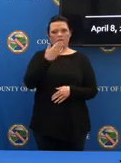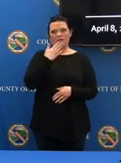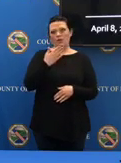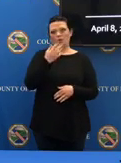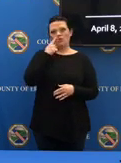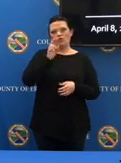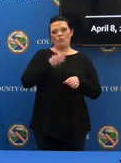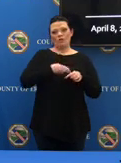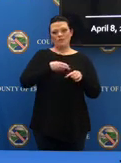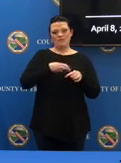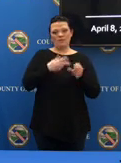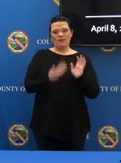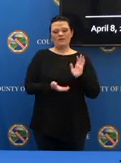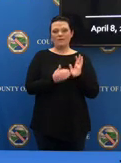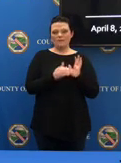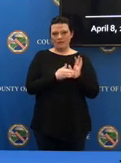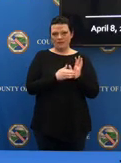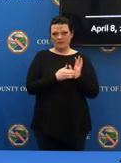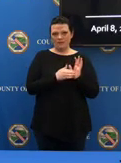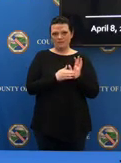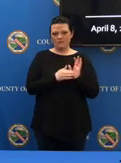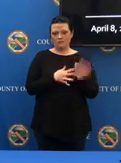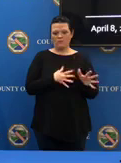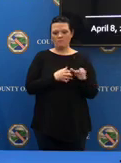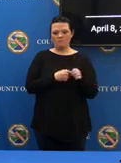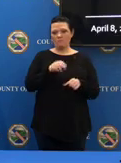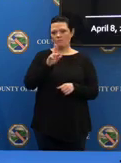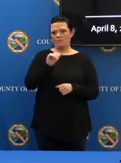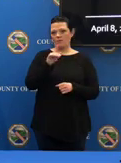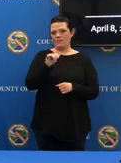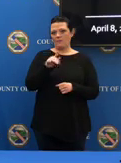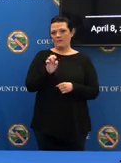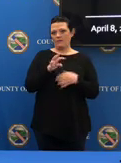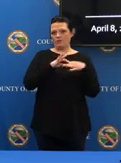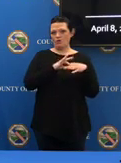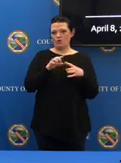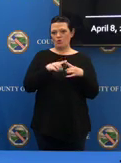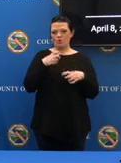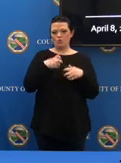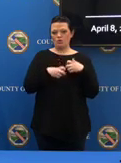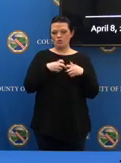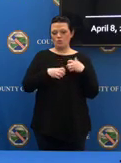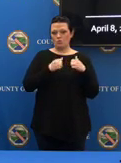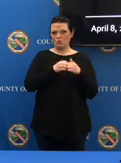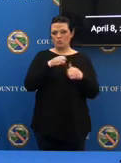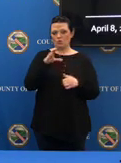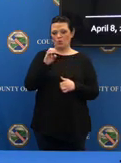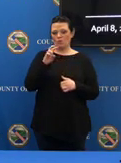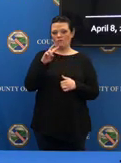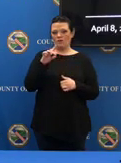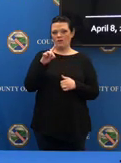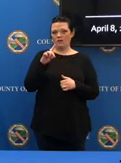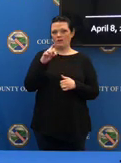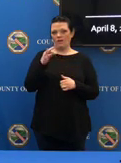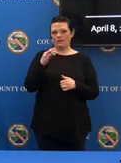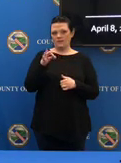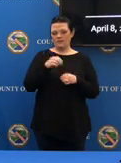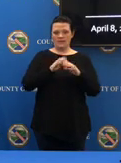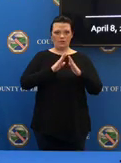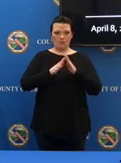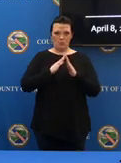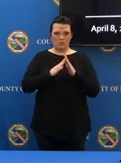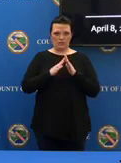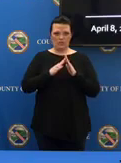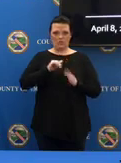for participating once again as we give an update with regards to issues associated with COVID-19 in our community. It is